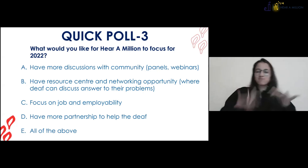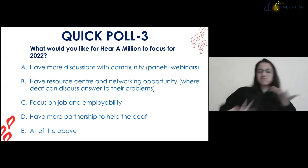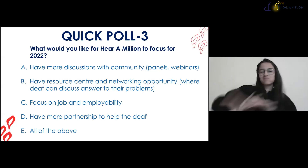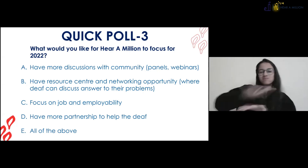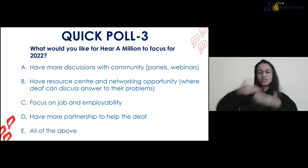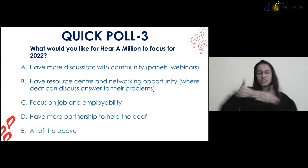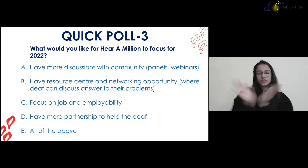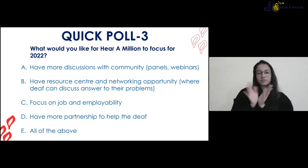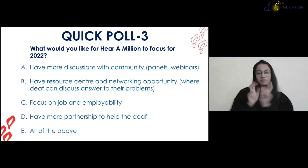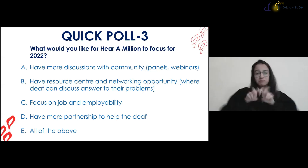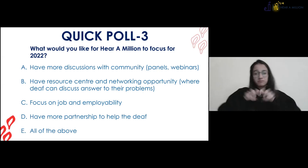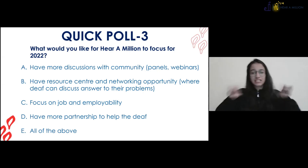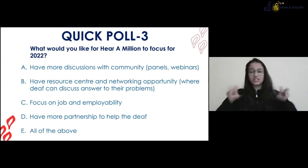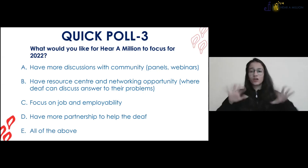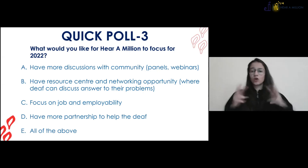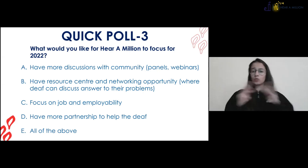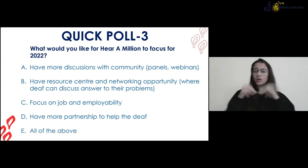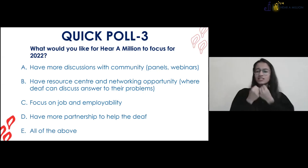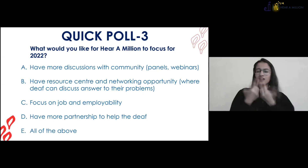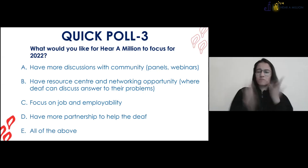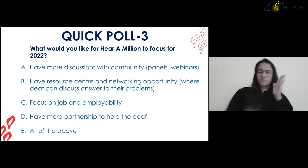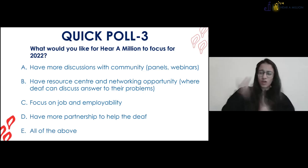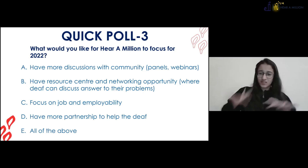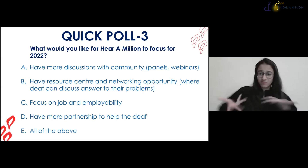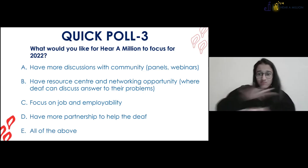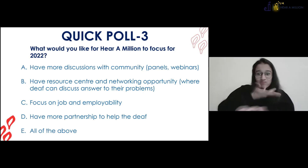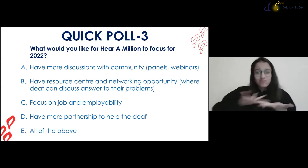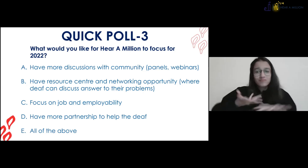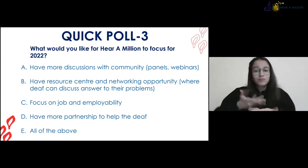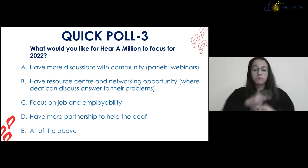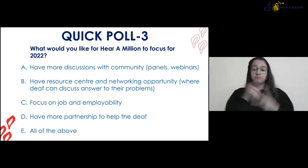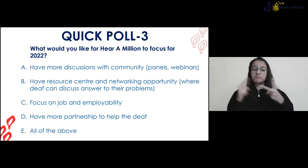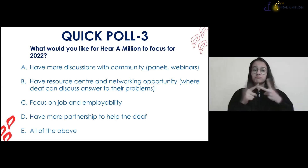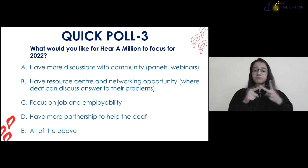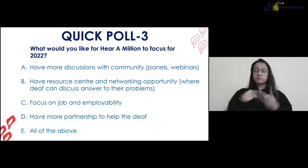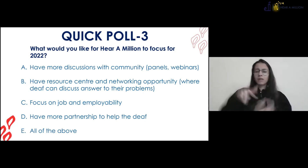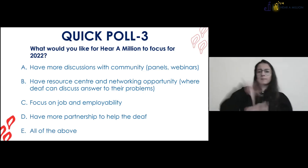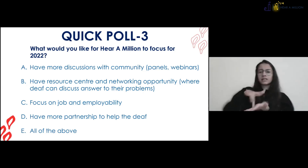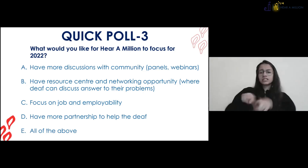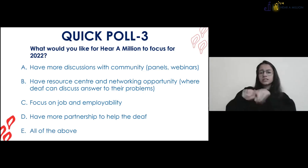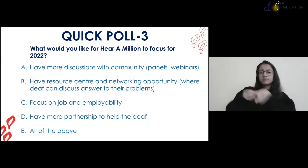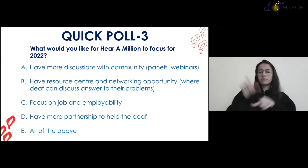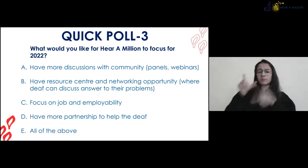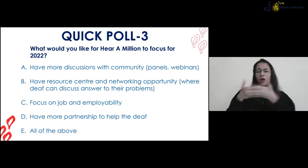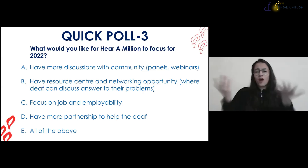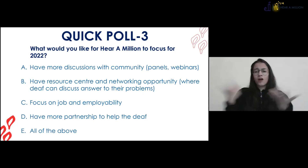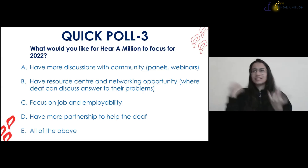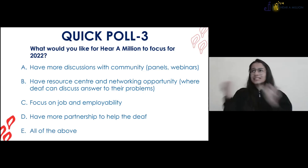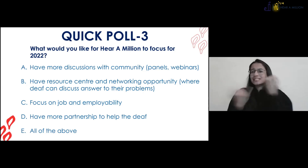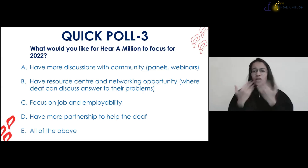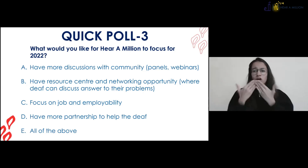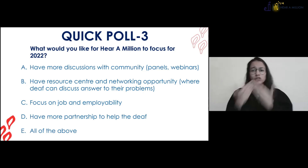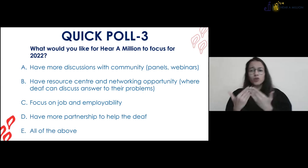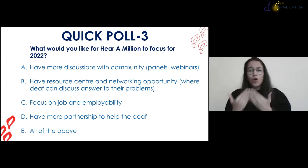One is have more discussions with the community, like panels or webinars, workshops, etc. Second is have resource